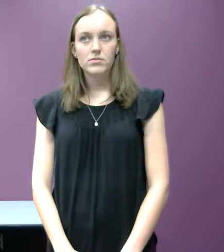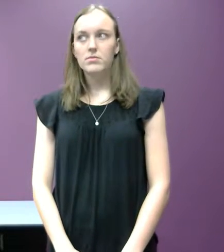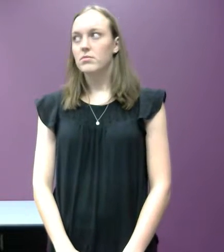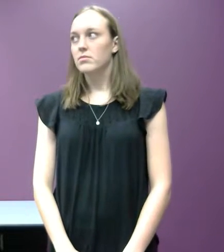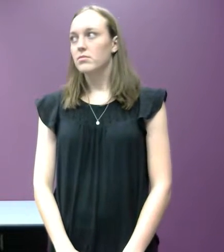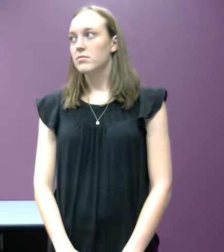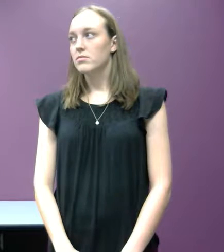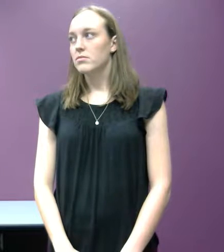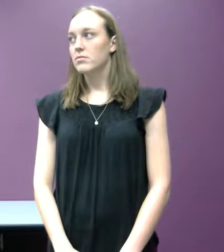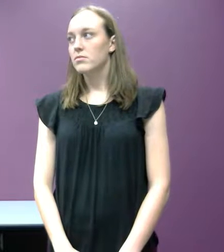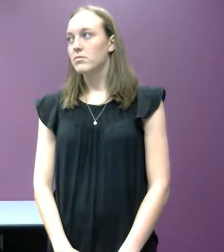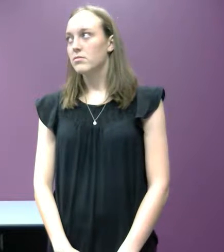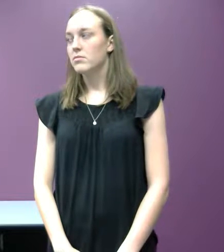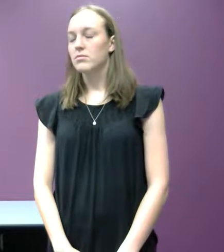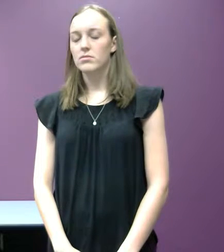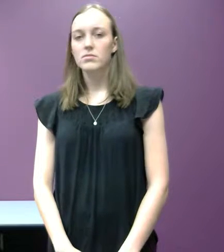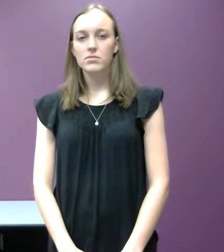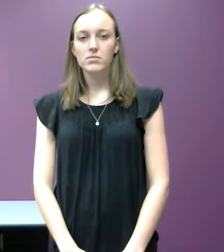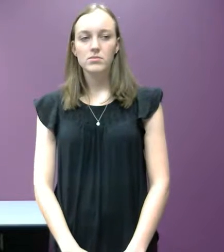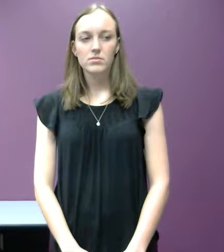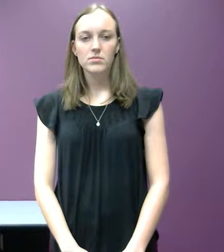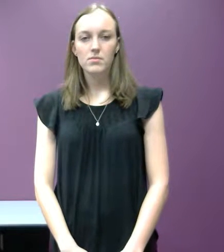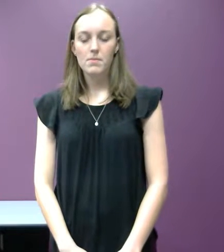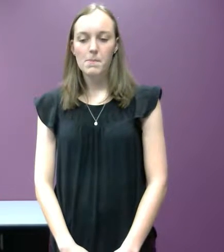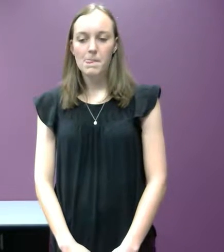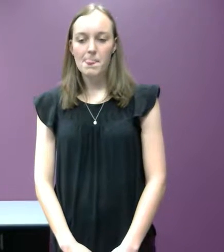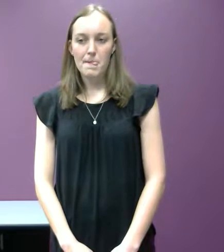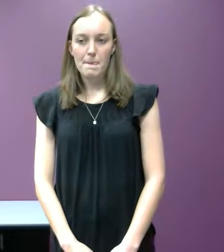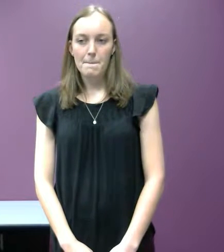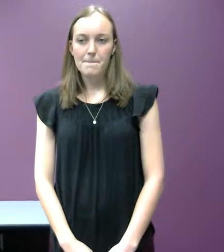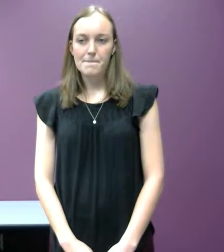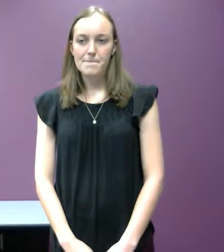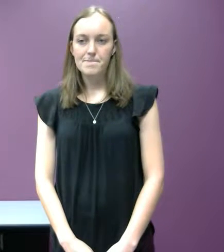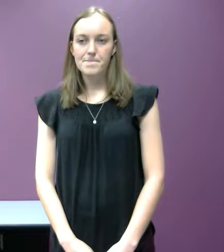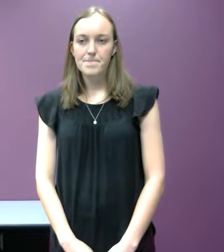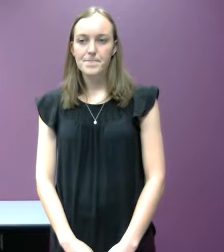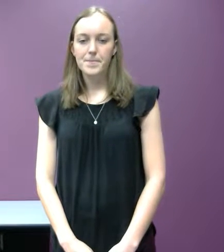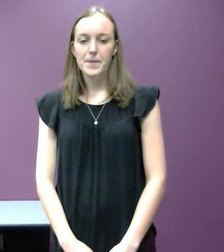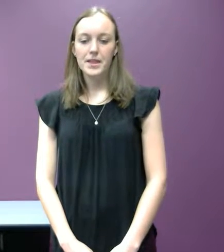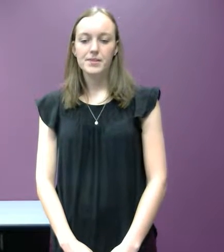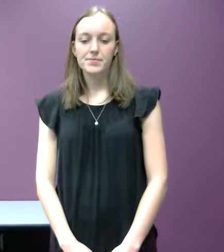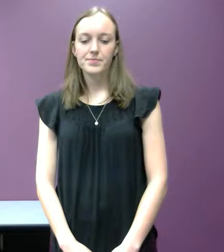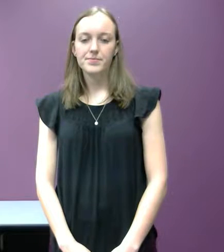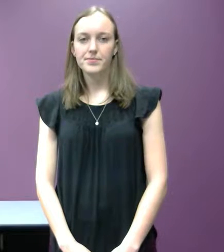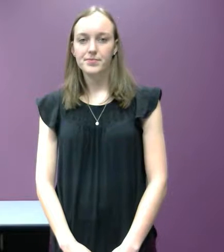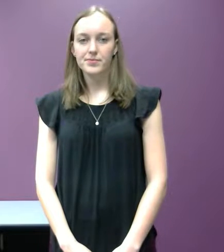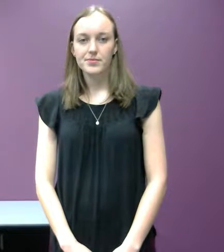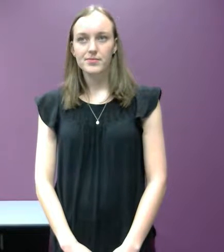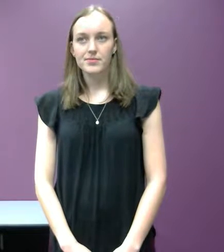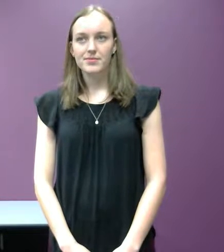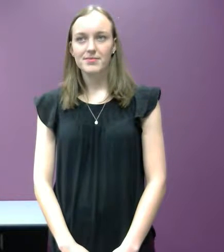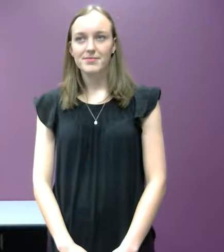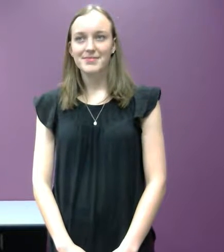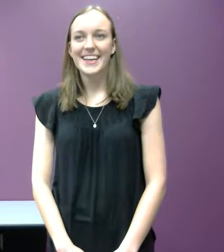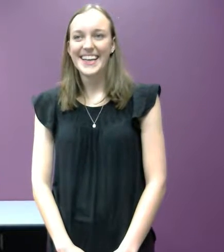just You interpret only need to interpret from English to sign. Imagine the video camera is the deaf student. Imagine your Good video